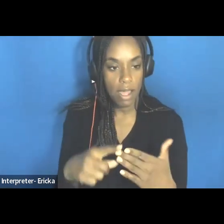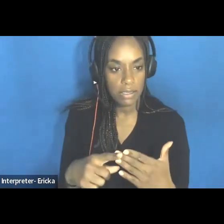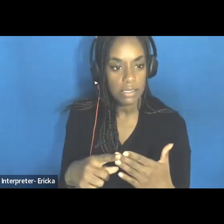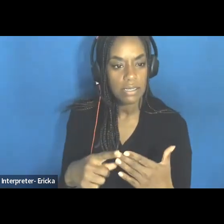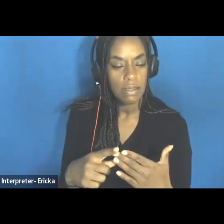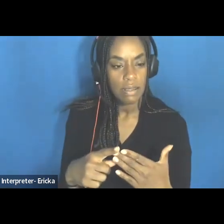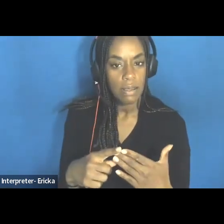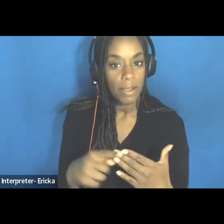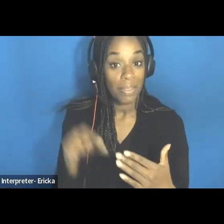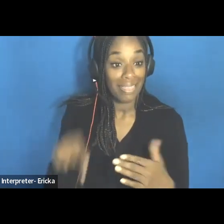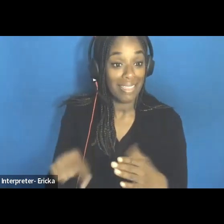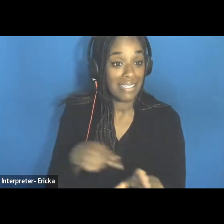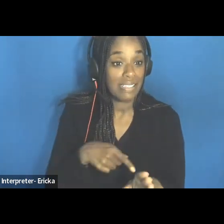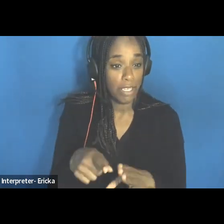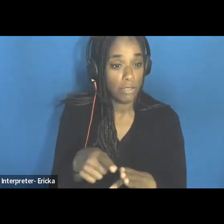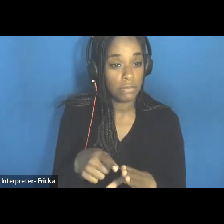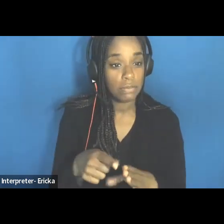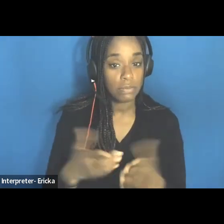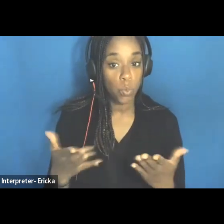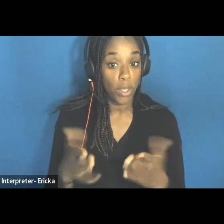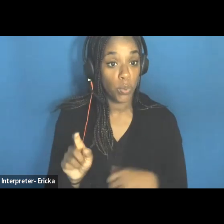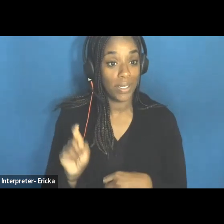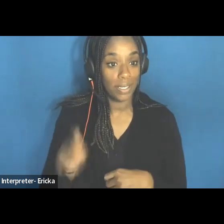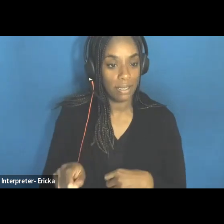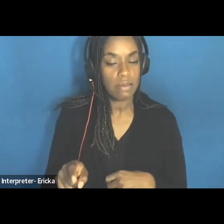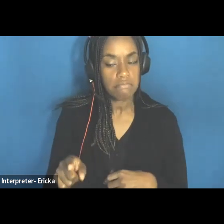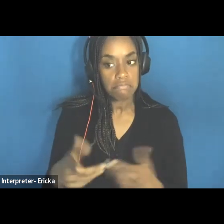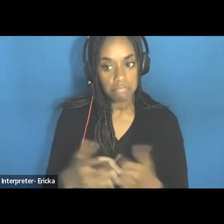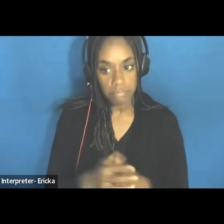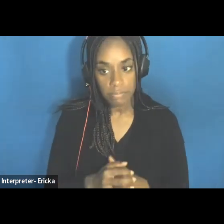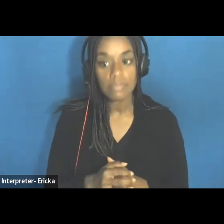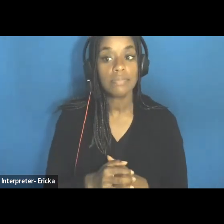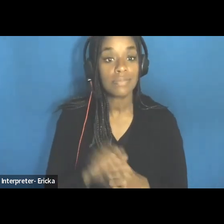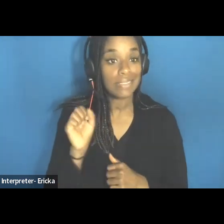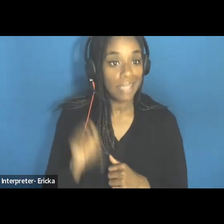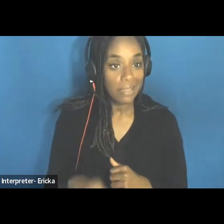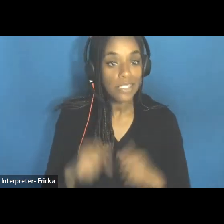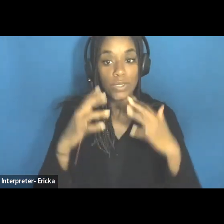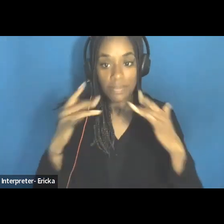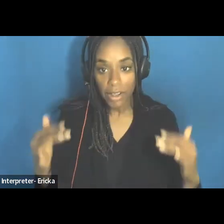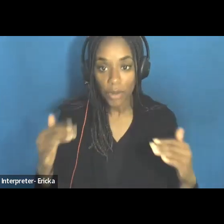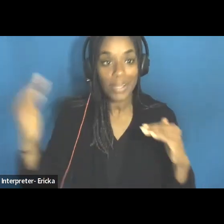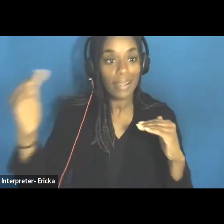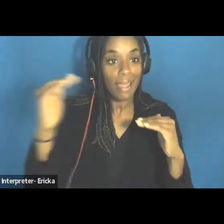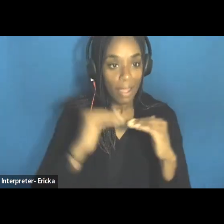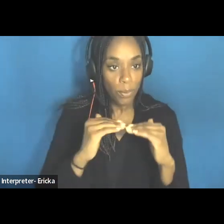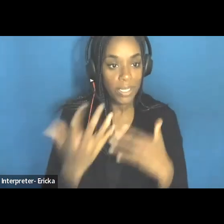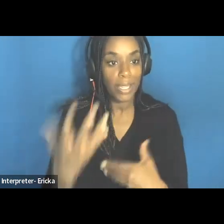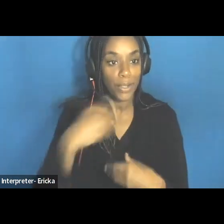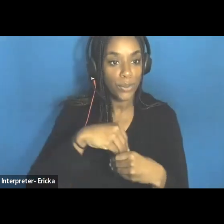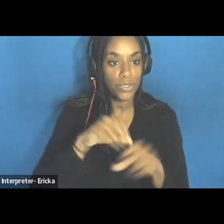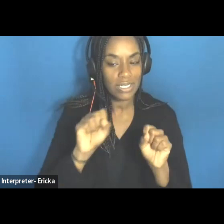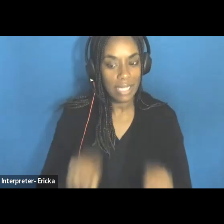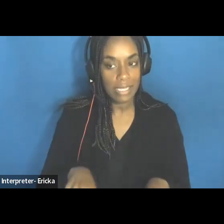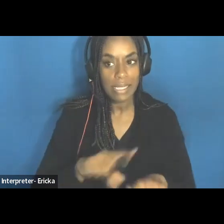be in this field. And I know we are diversity, equity, and inclusion, but sometimes we don't really think